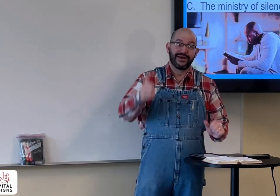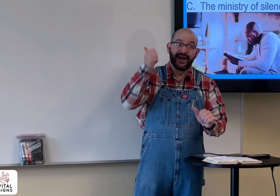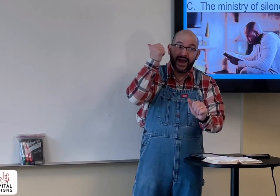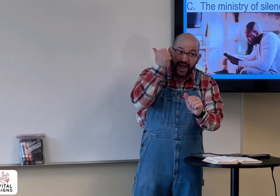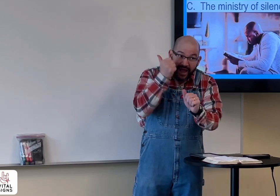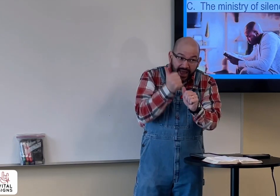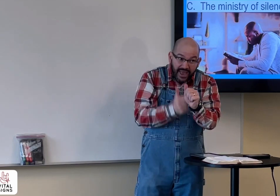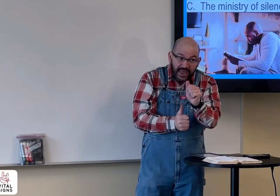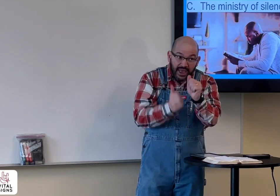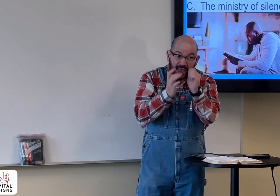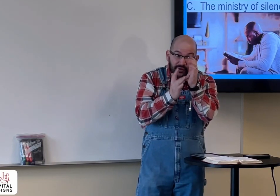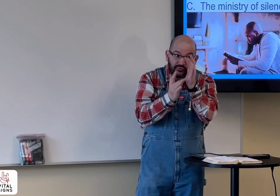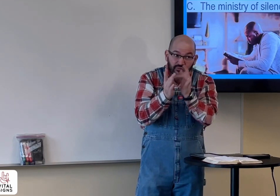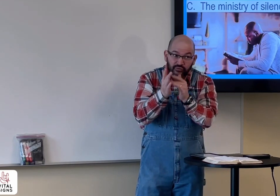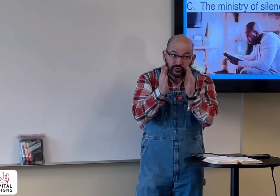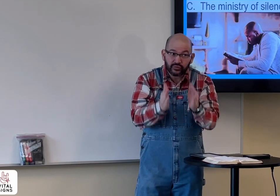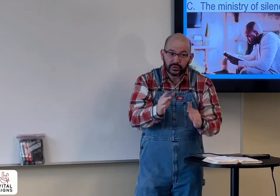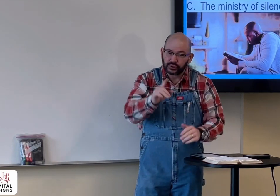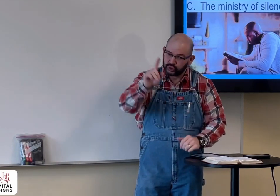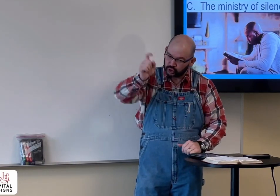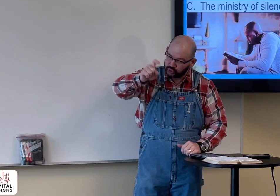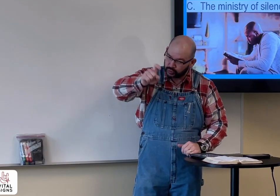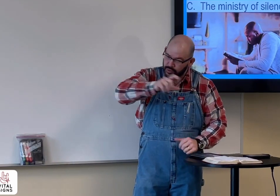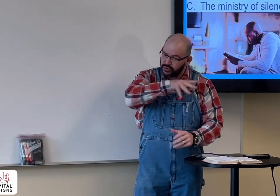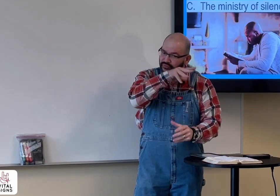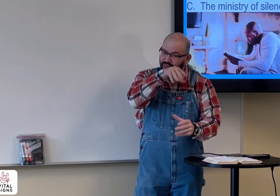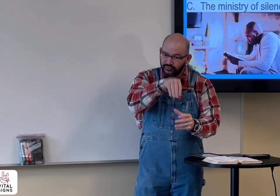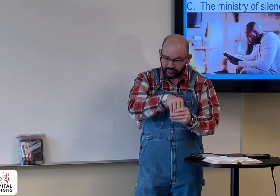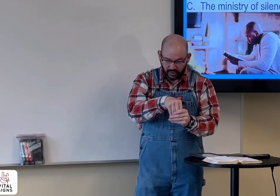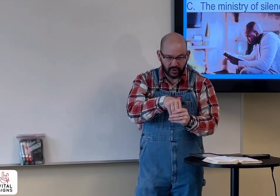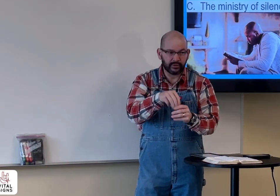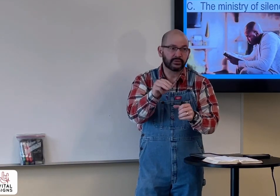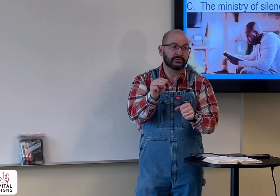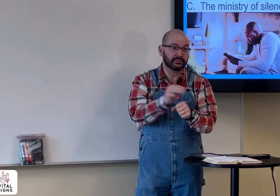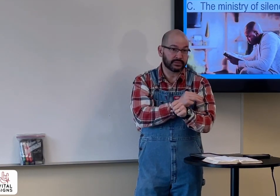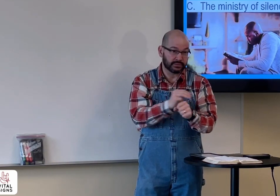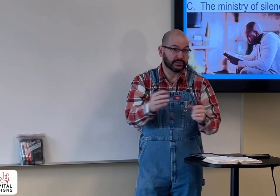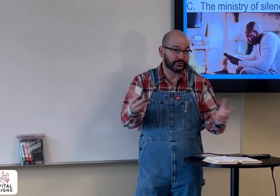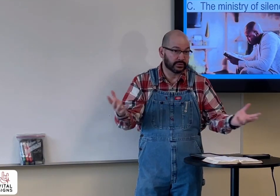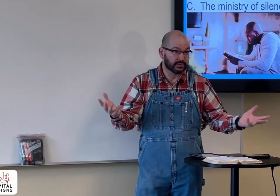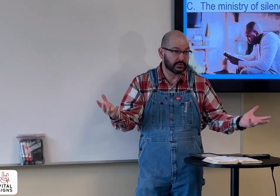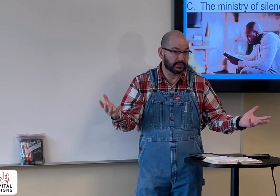this. Every Christian should be involved in some kind of ministry.